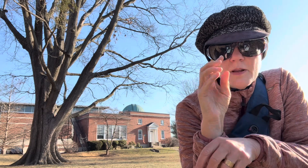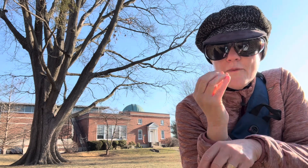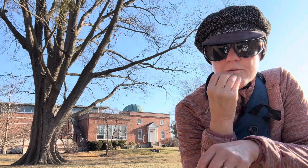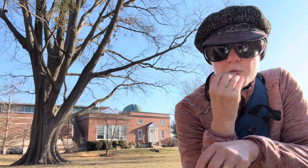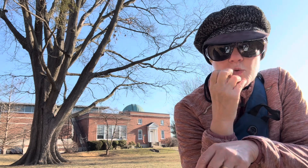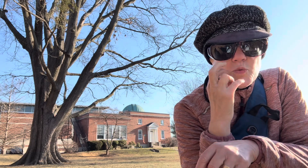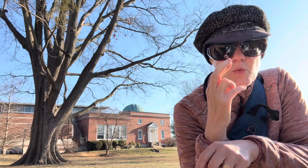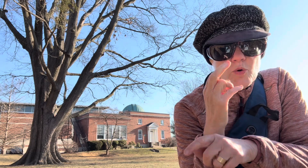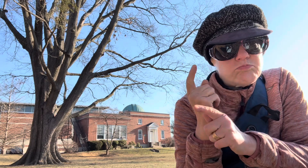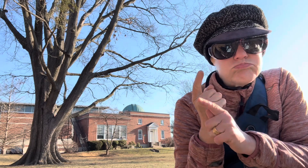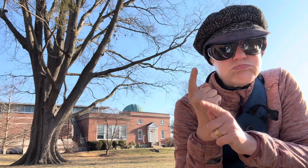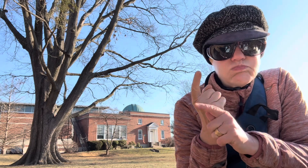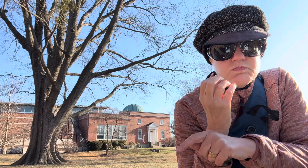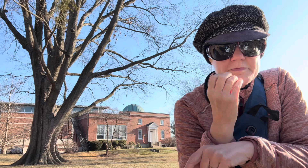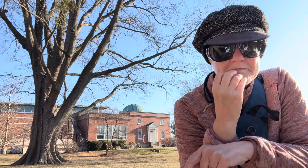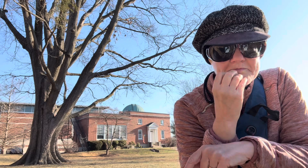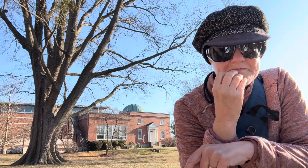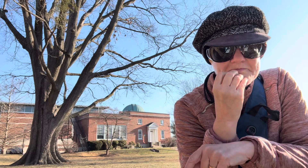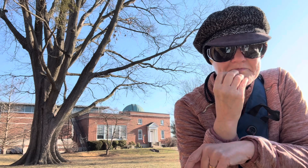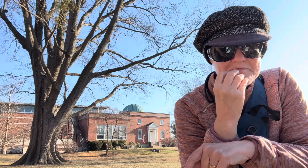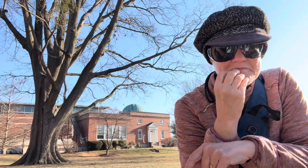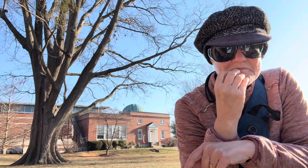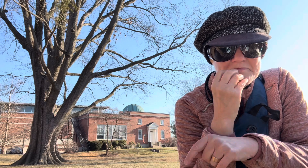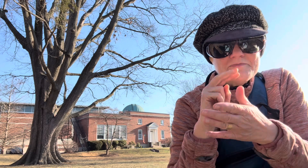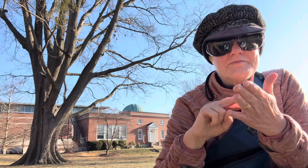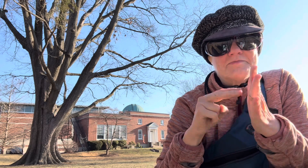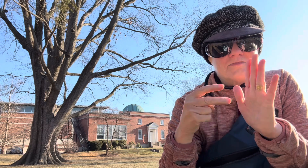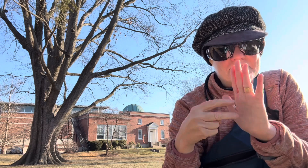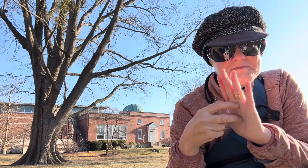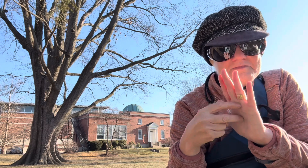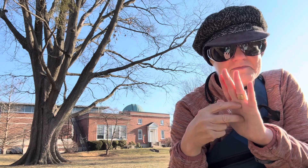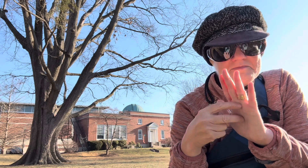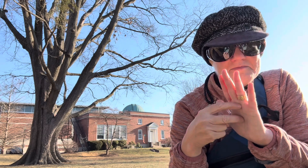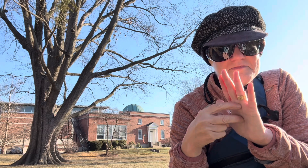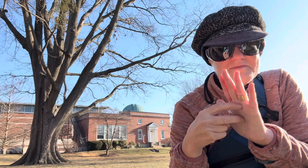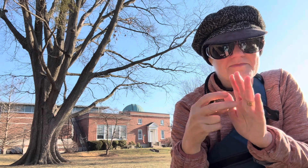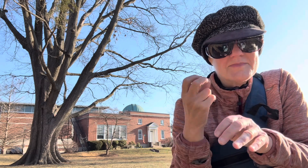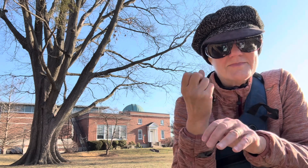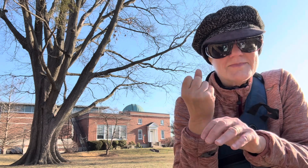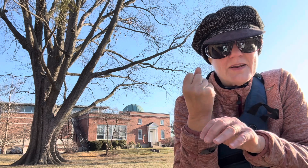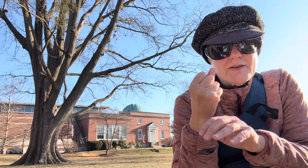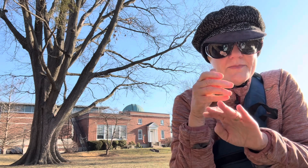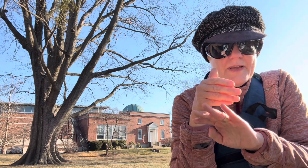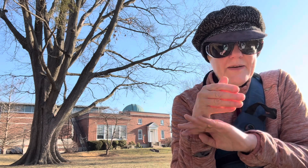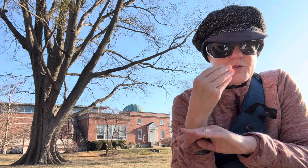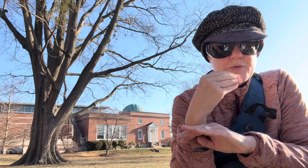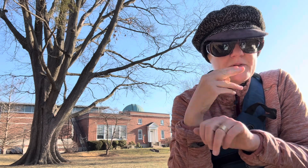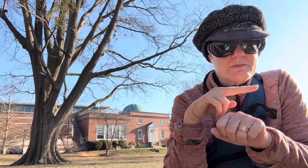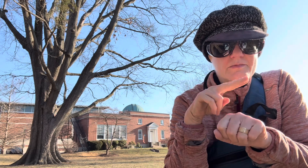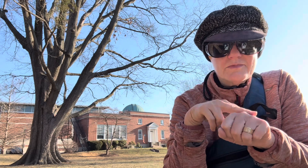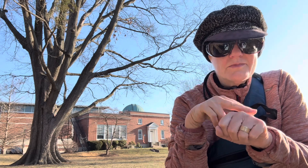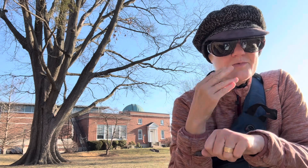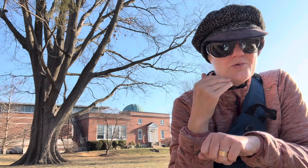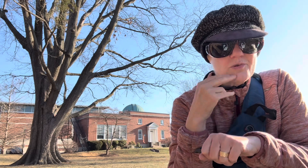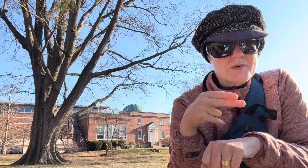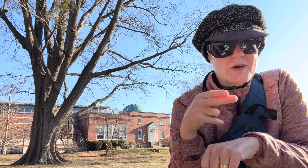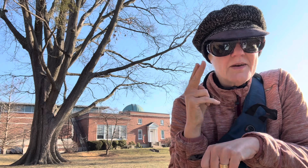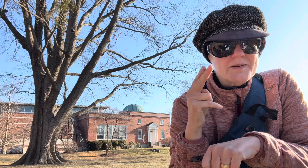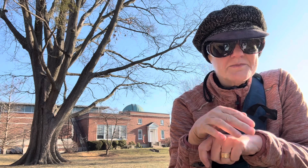keto foods or high carb foods, those extra carbs, of course, on Saturday